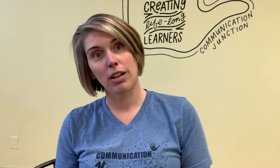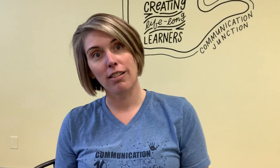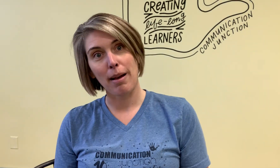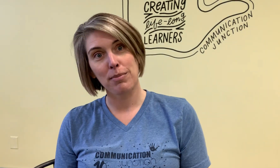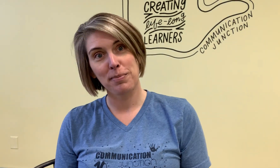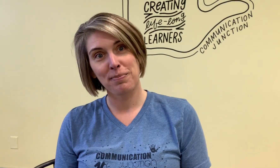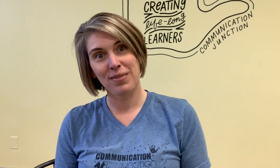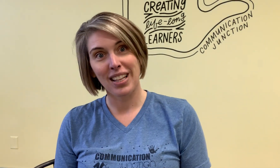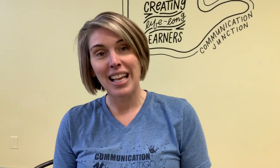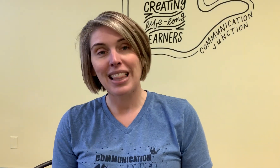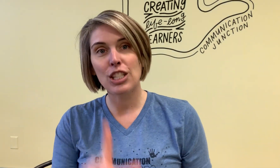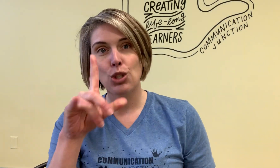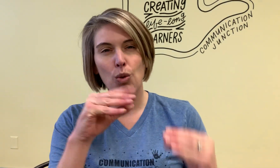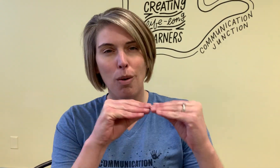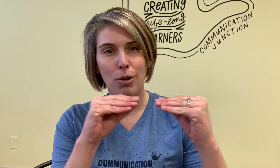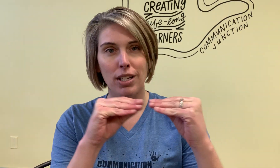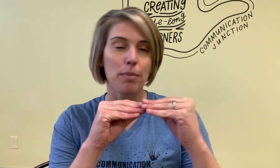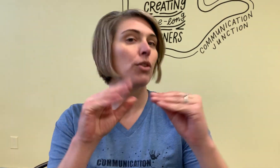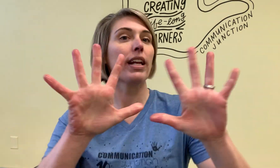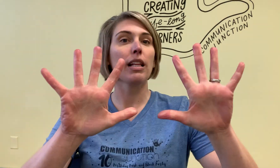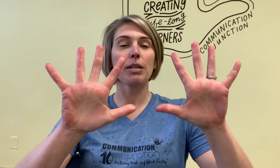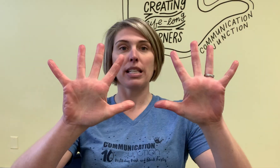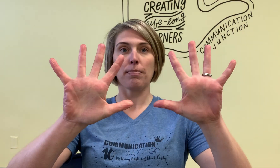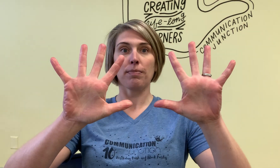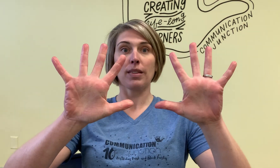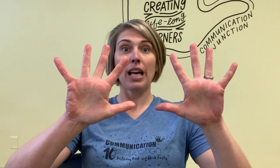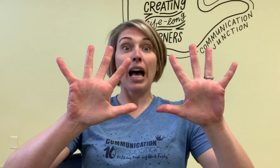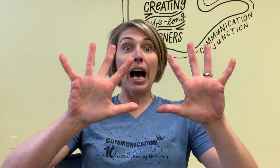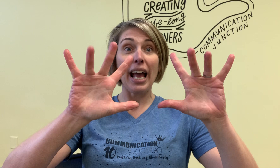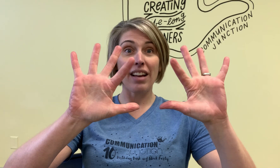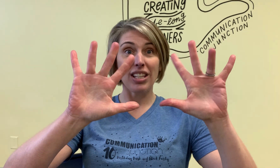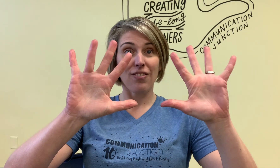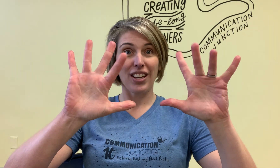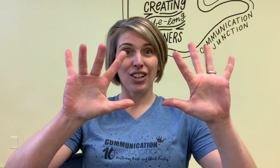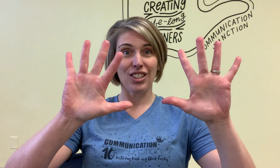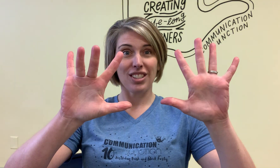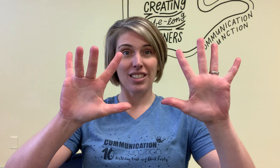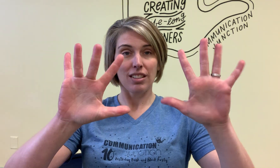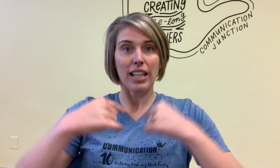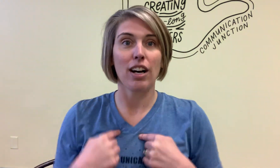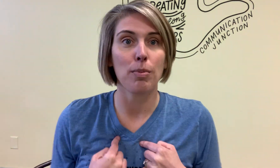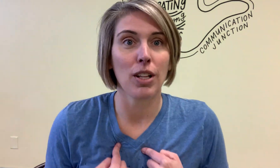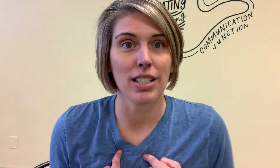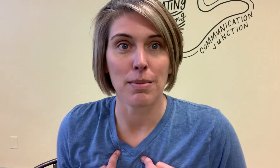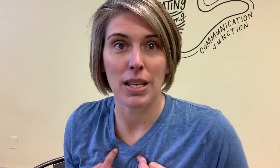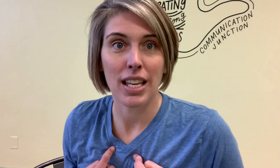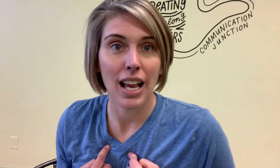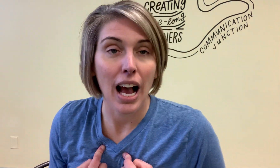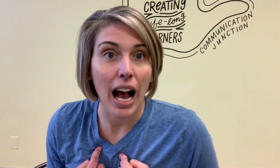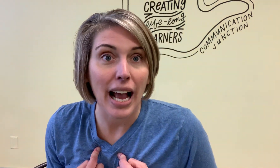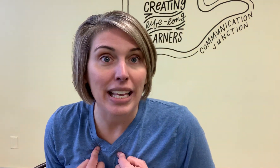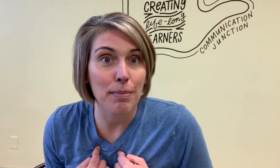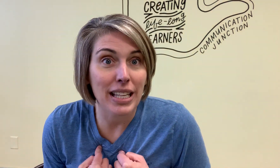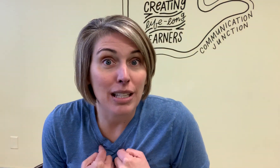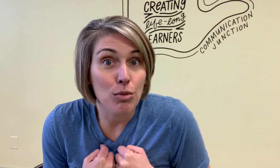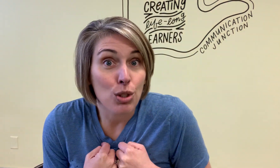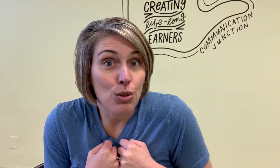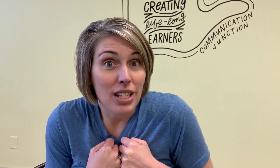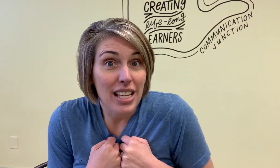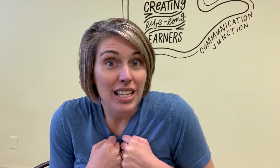lap. Let's do it one more time. You ready? Let me see them. I have 10 fingers. They all belong to me. I can make them do